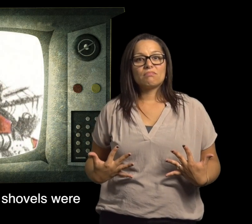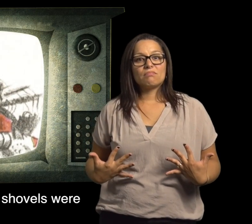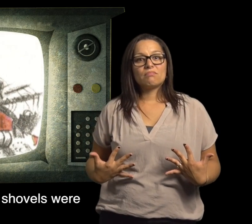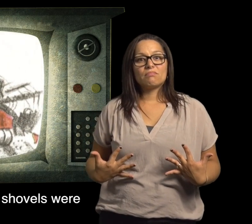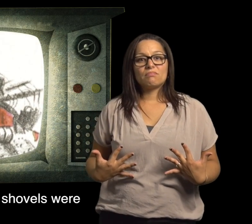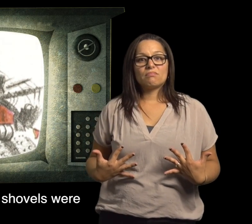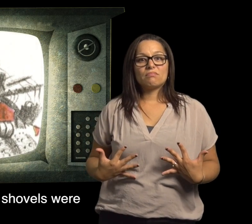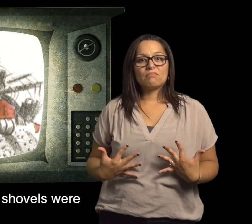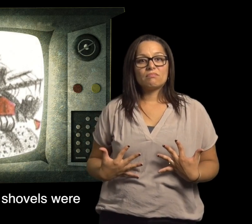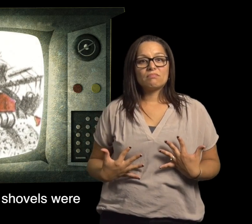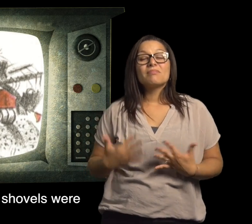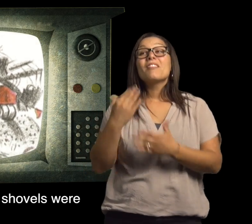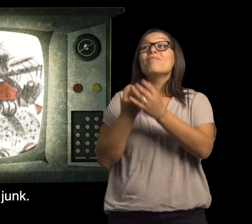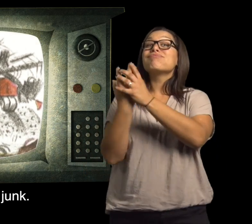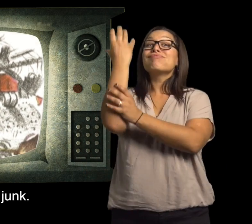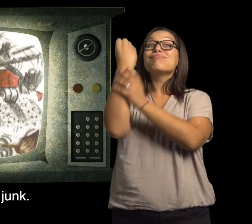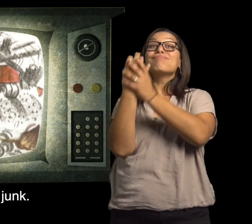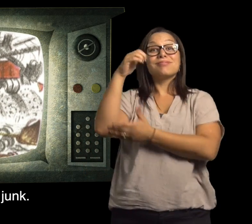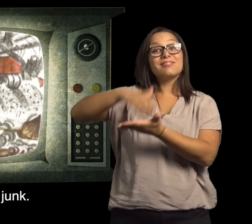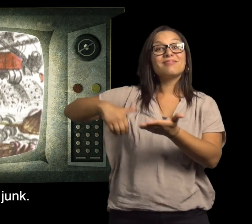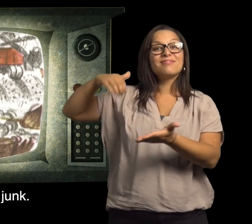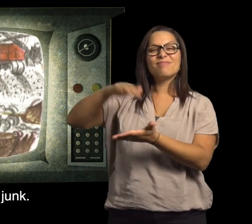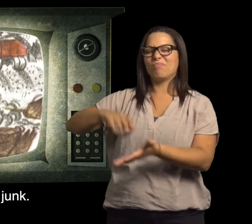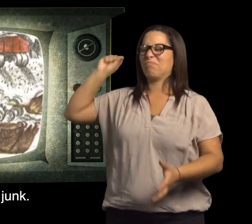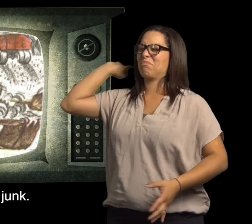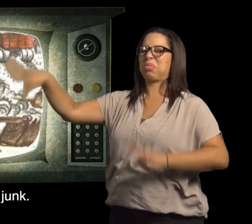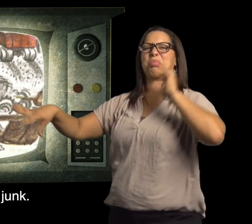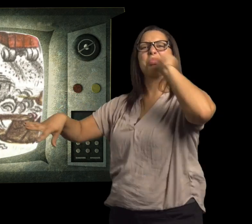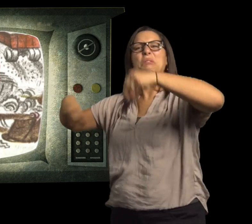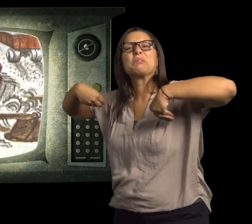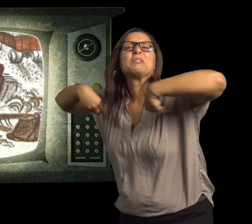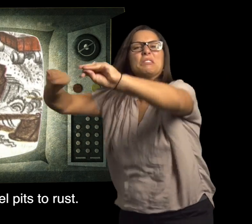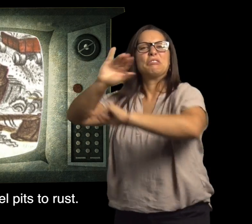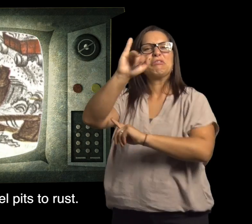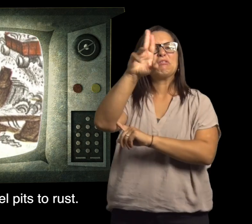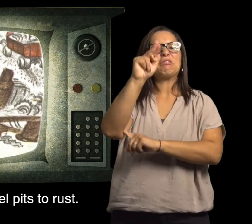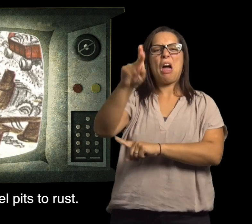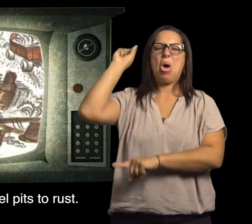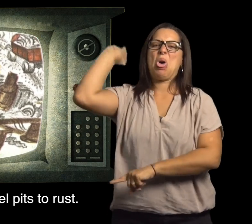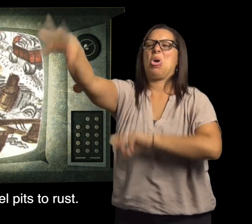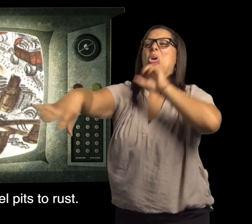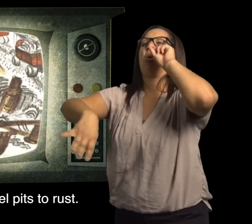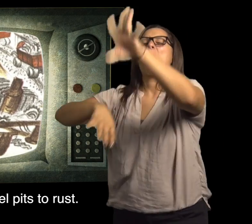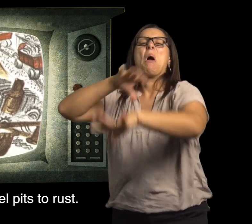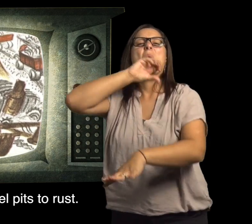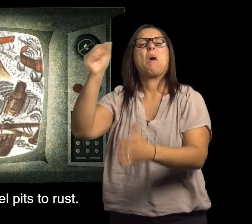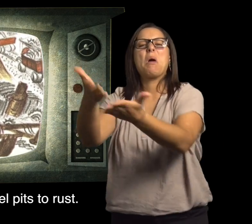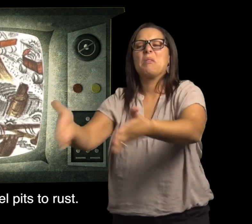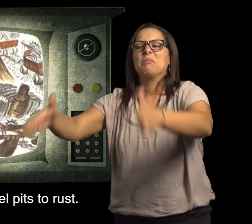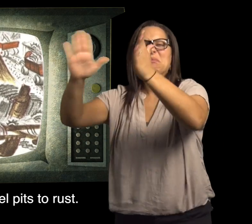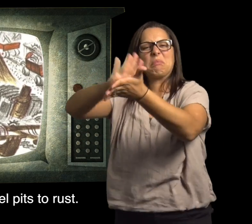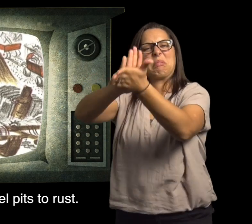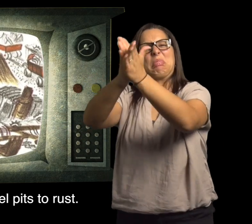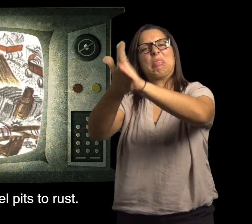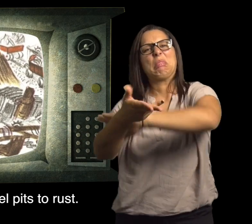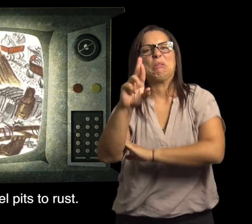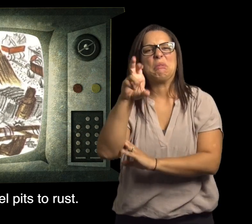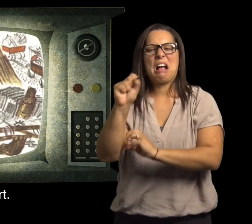All the other steam shovels were being sold for junk or left out in old gravel pits to rust